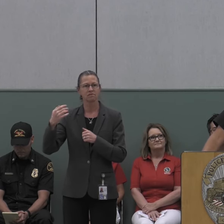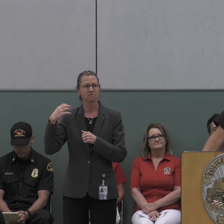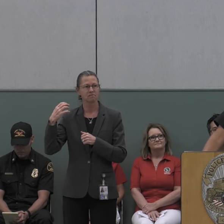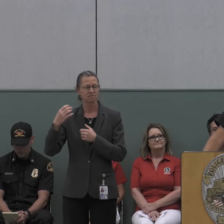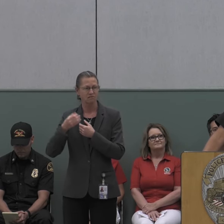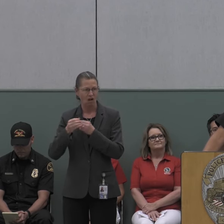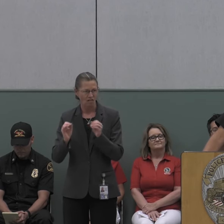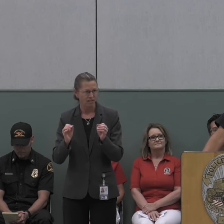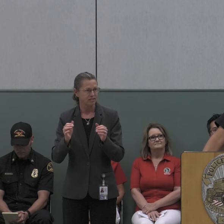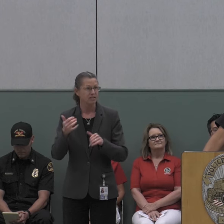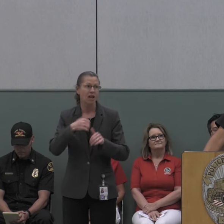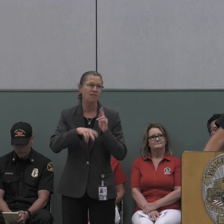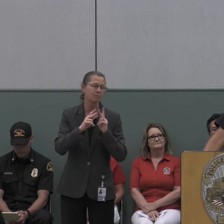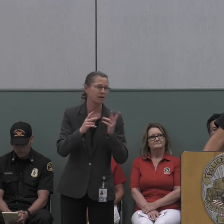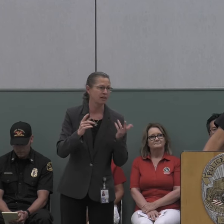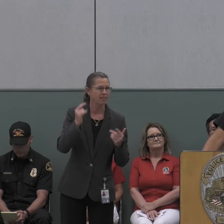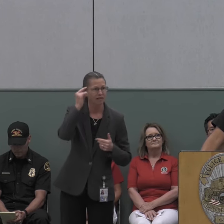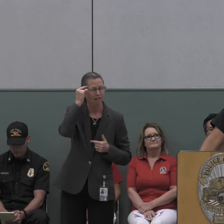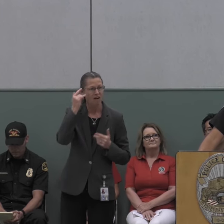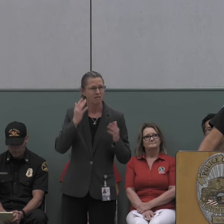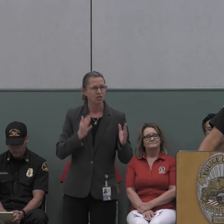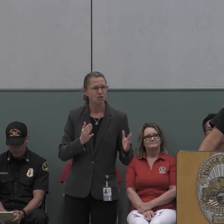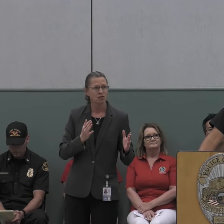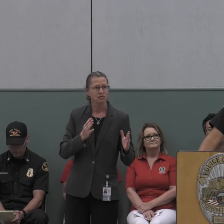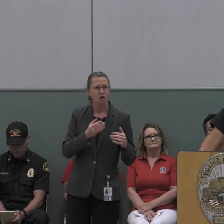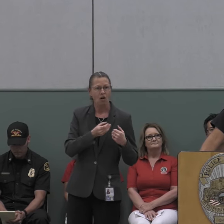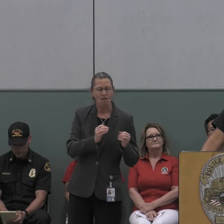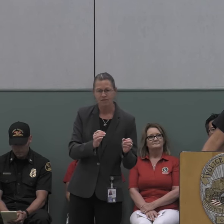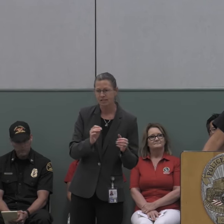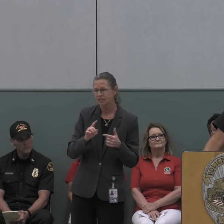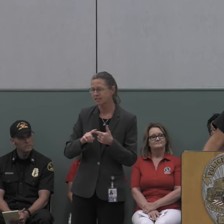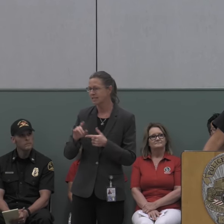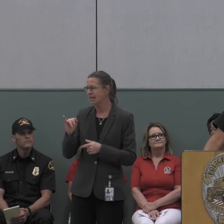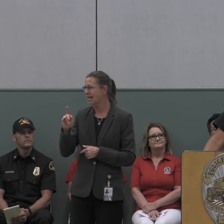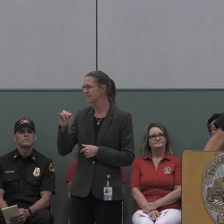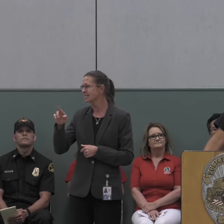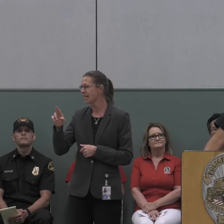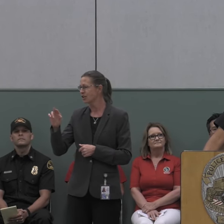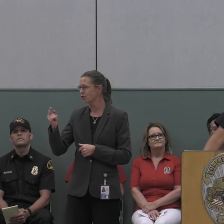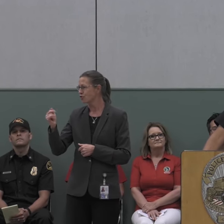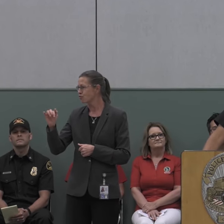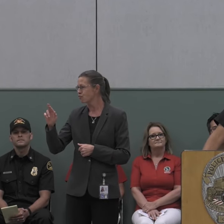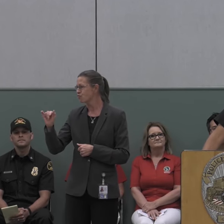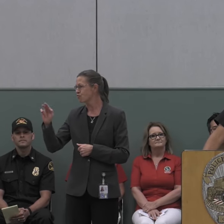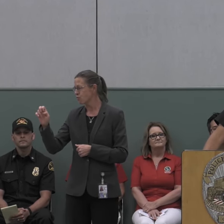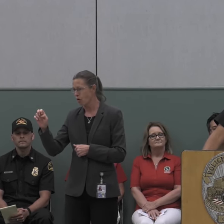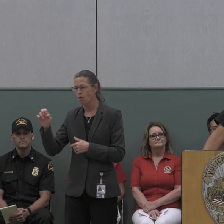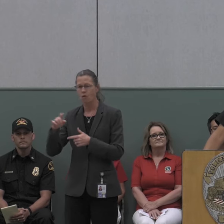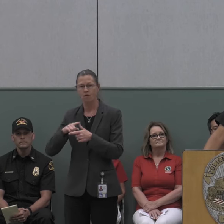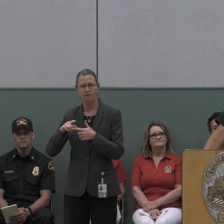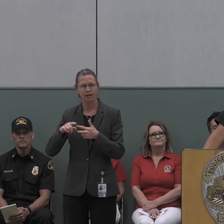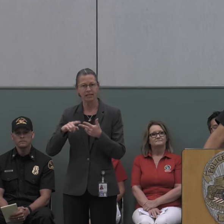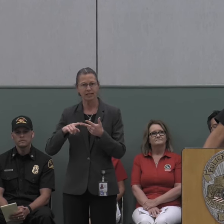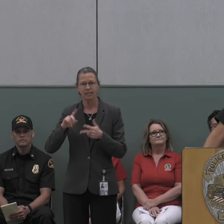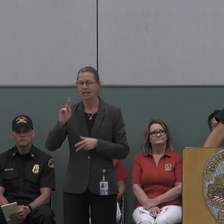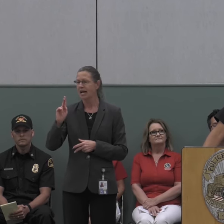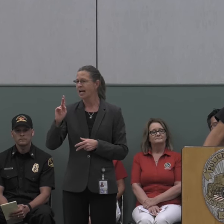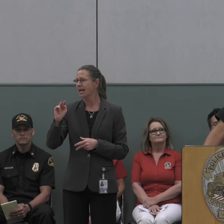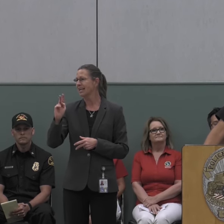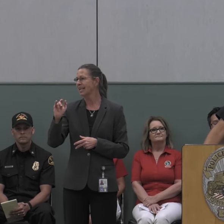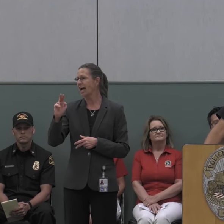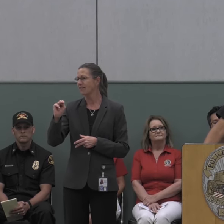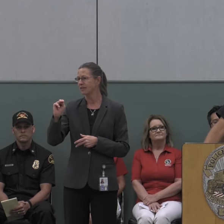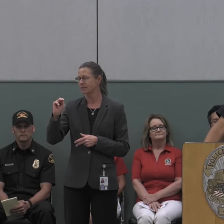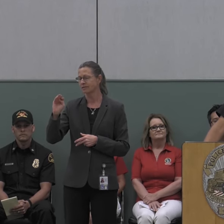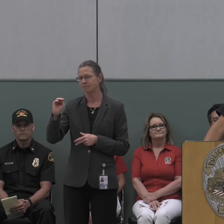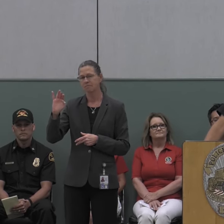everybody, the governor's office to Senator Grove's office to Kevin McCarthy's office,